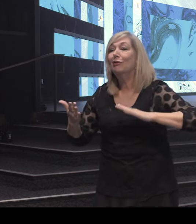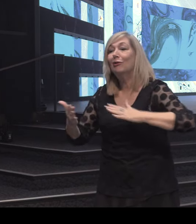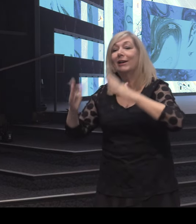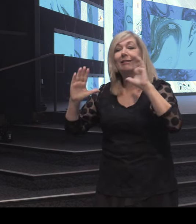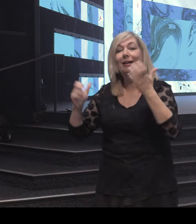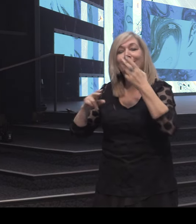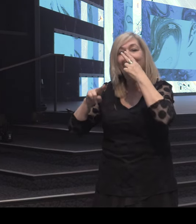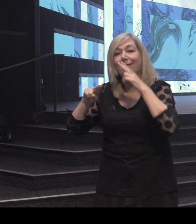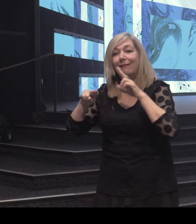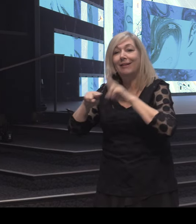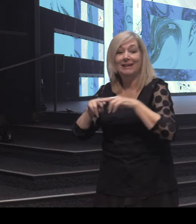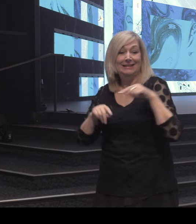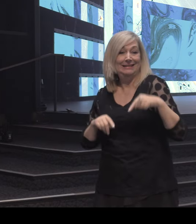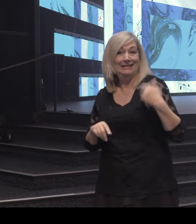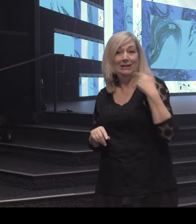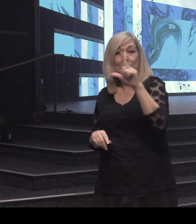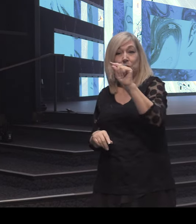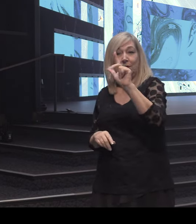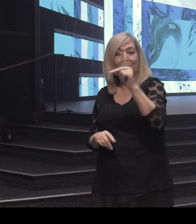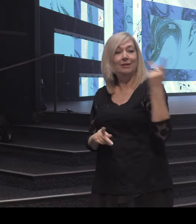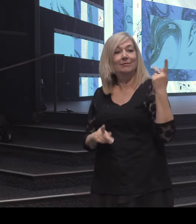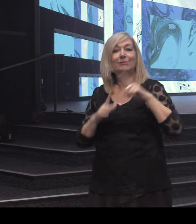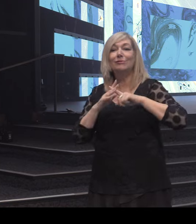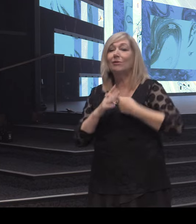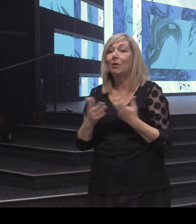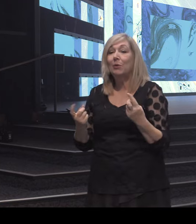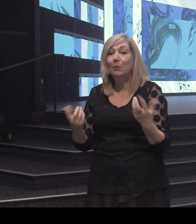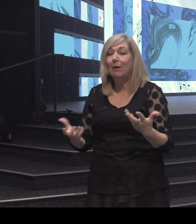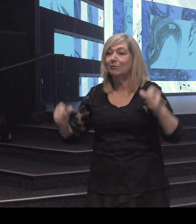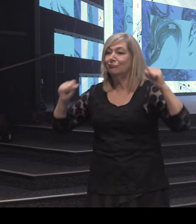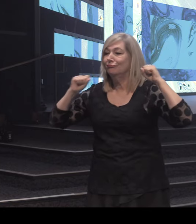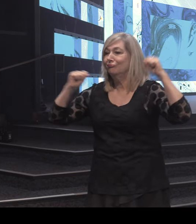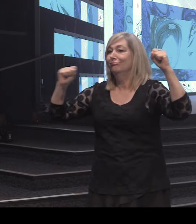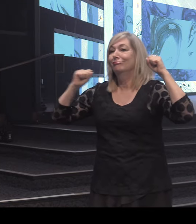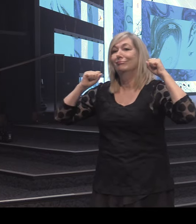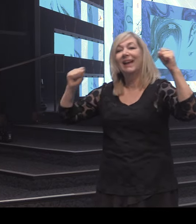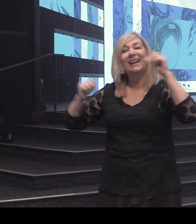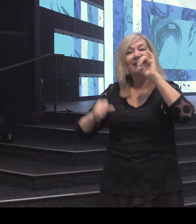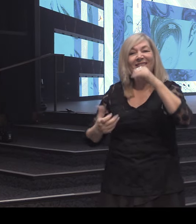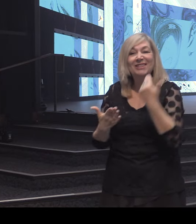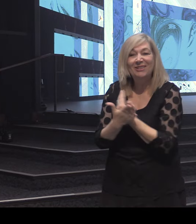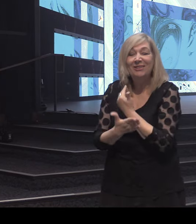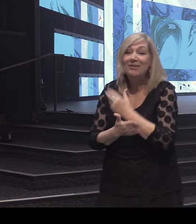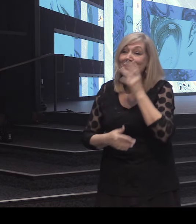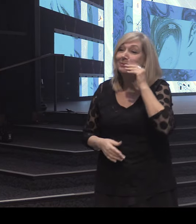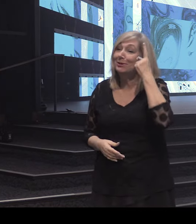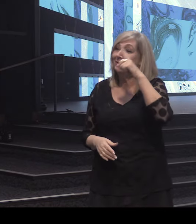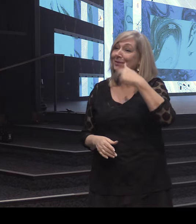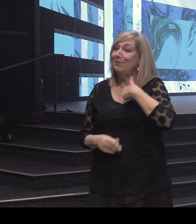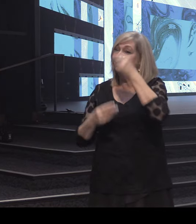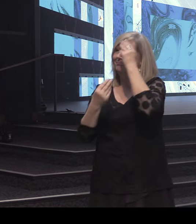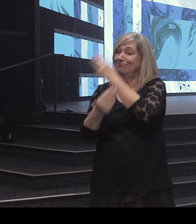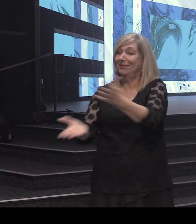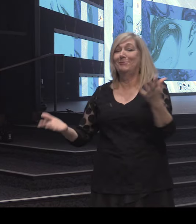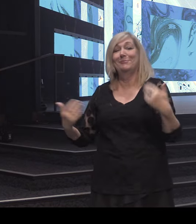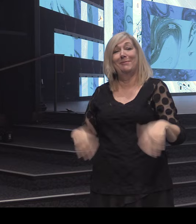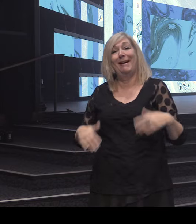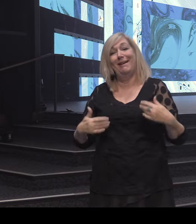year, 23, we started working out together. And that was a new experience for me.